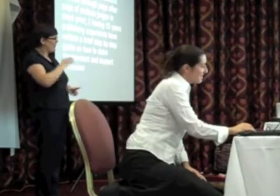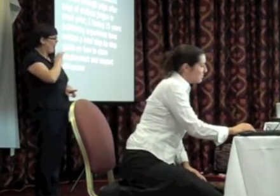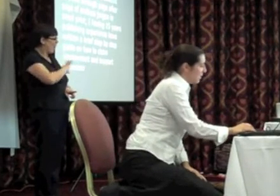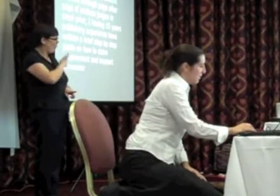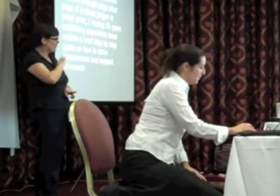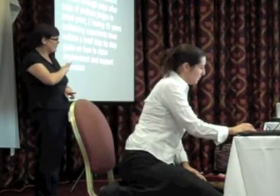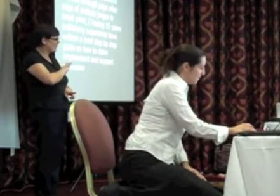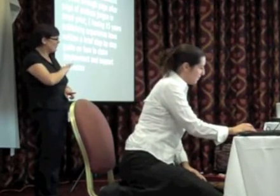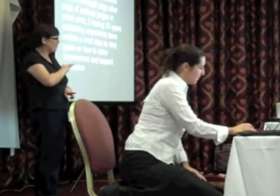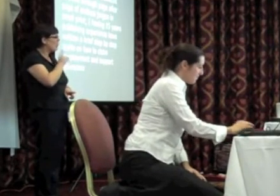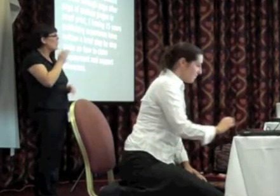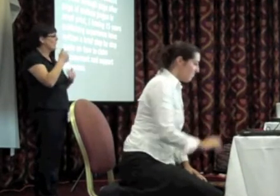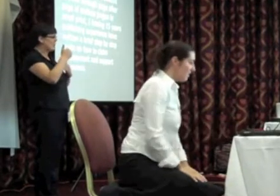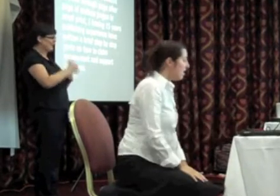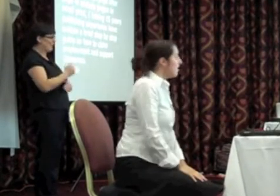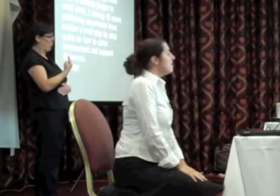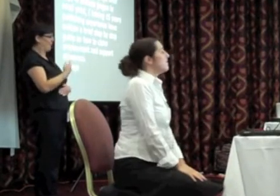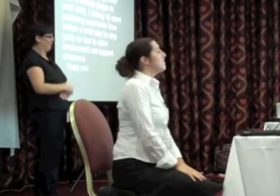Stage one.